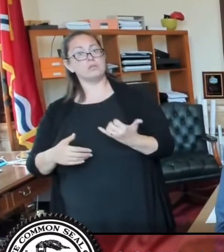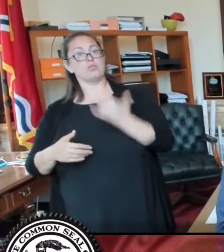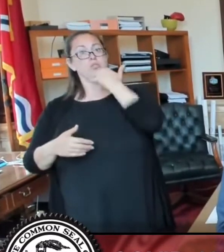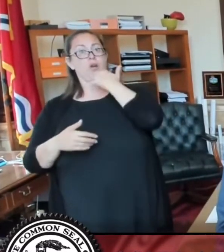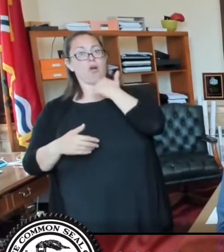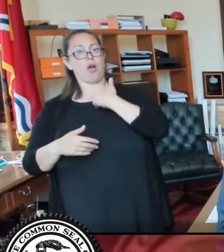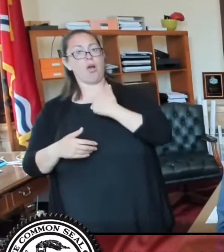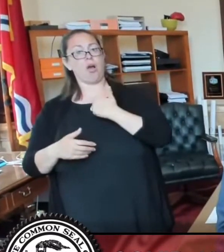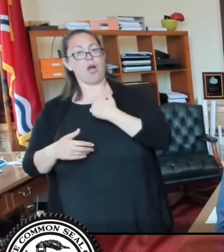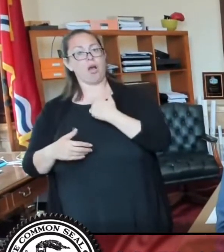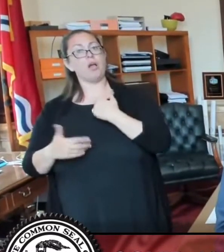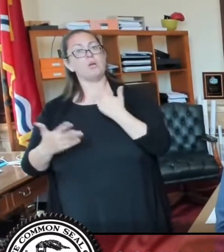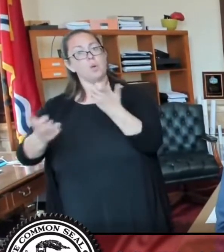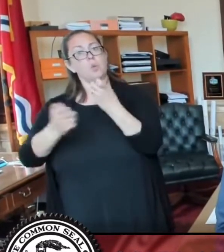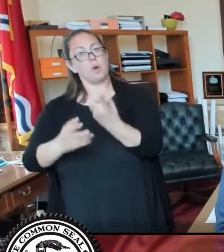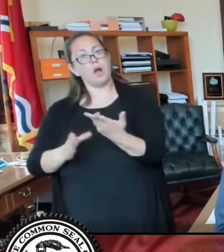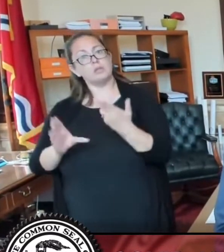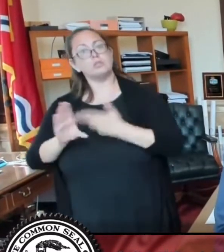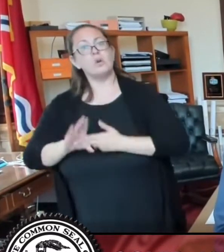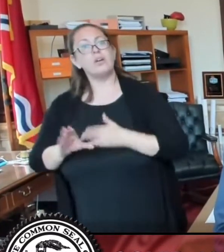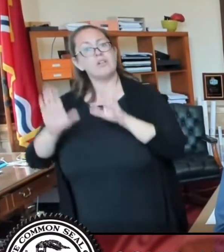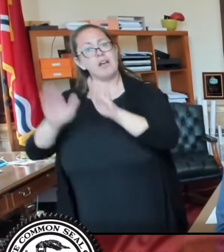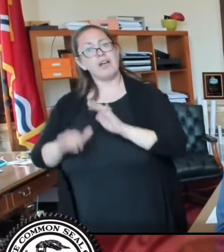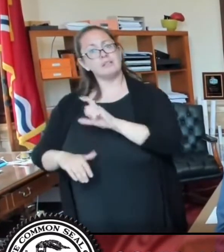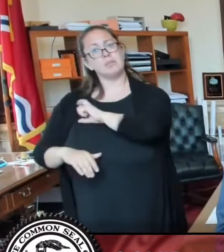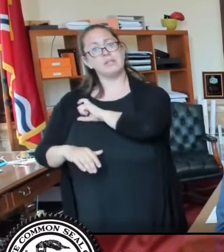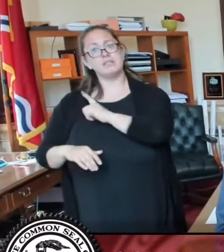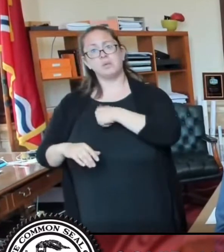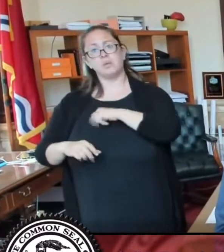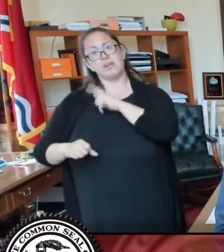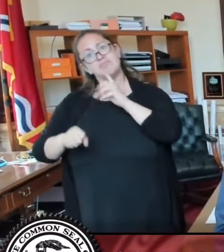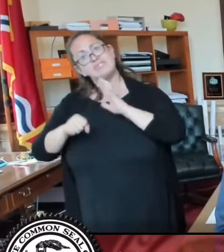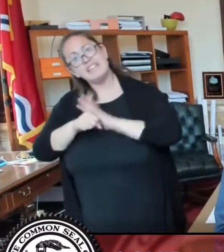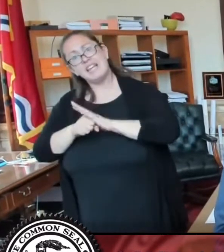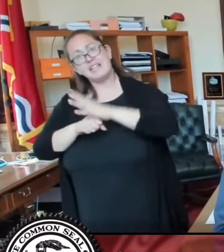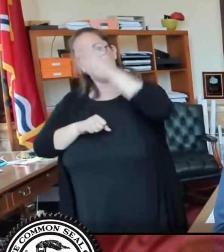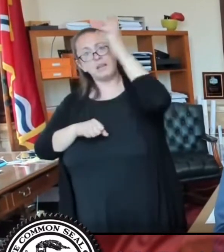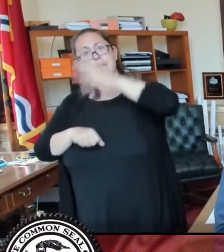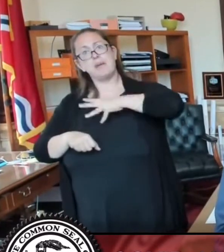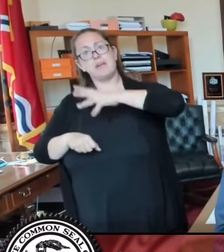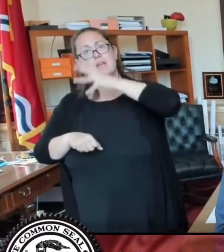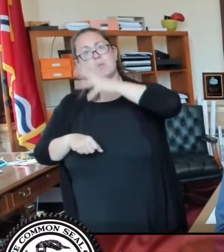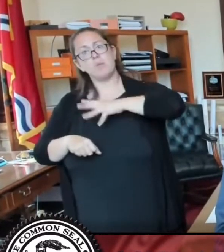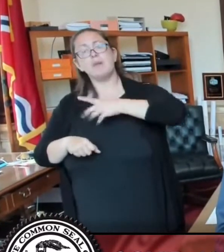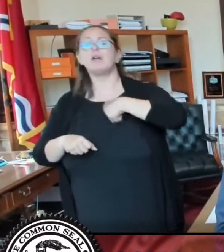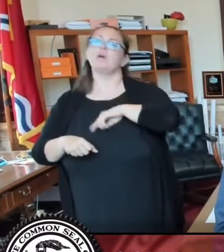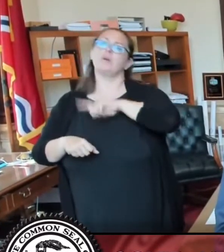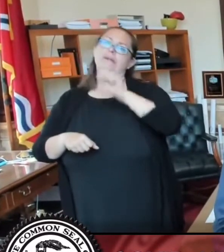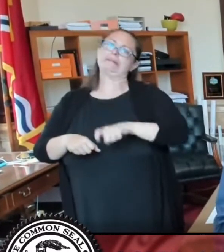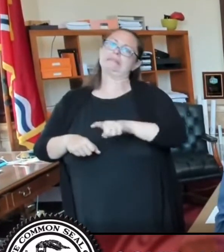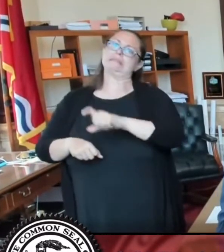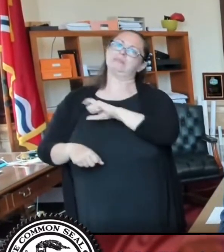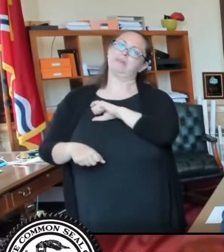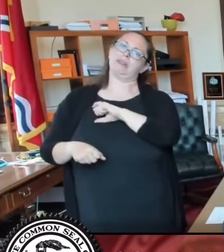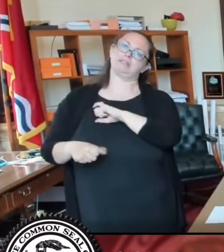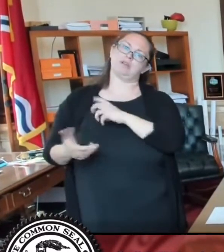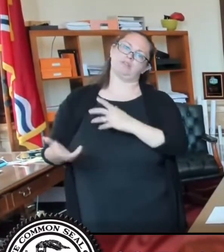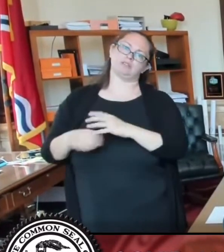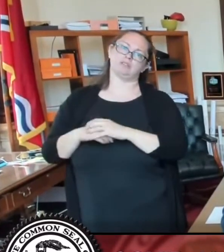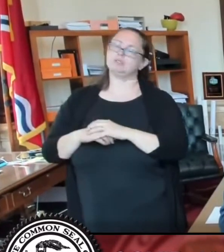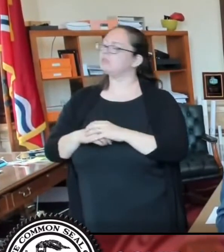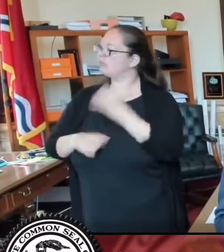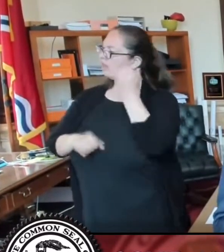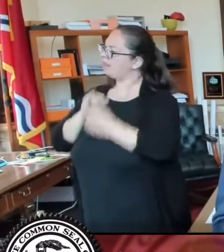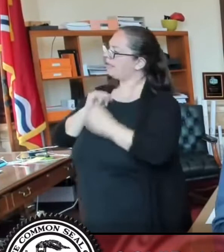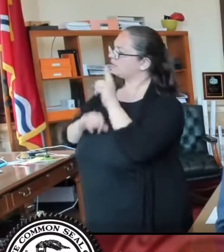you. It's an excellent police department, very dedicated men and women, so please join us. We need police officers. Judge, I think the last question we